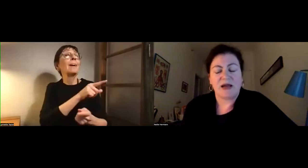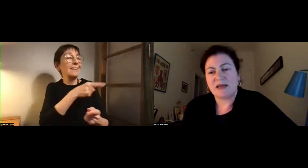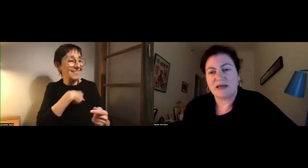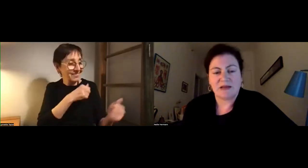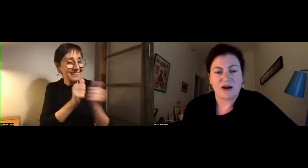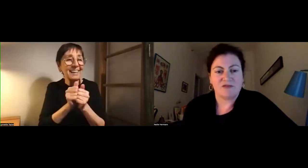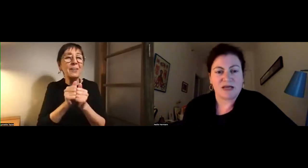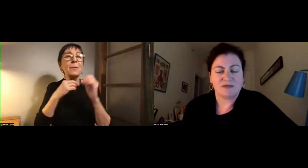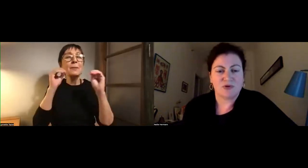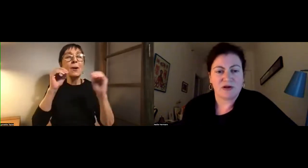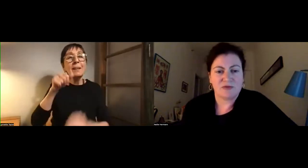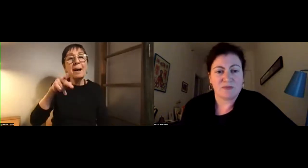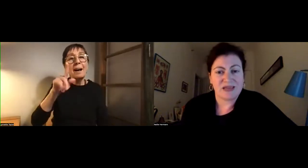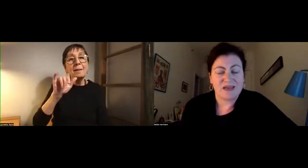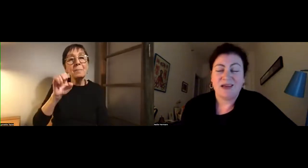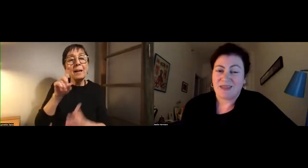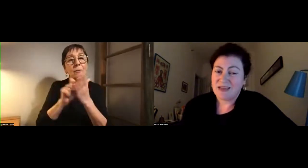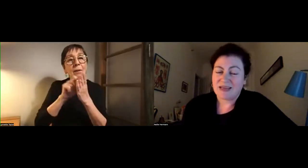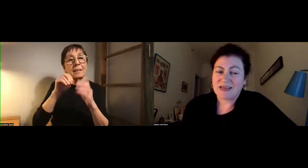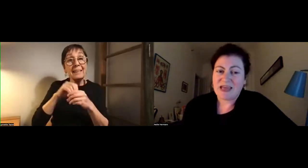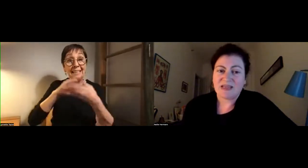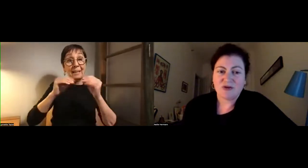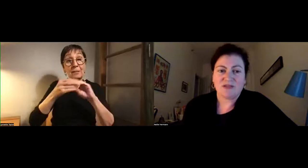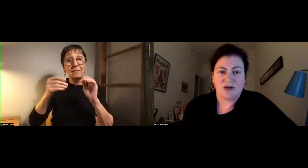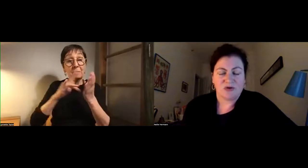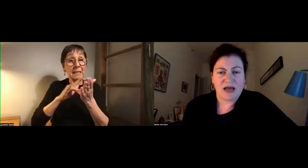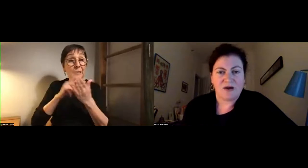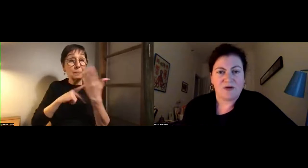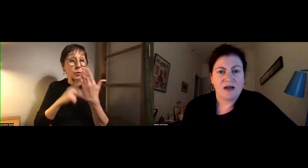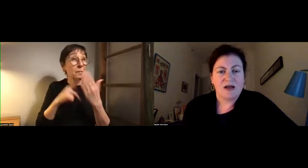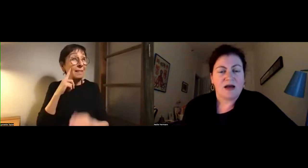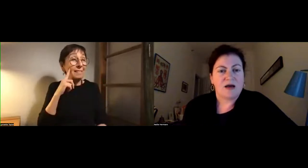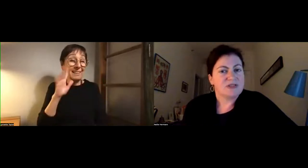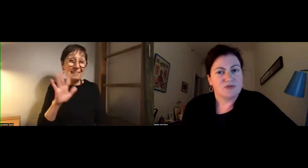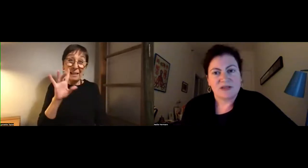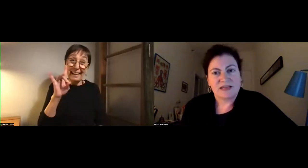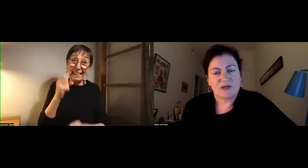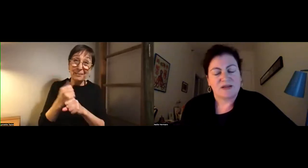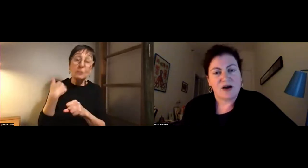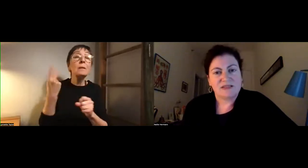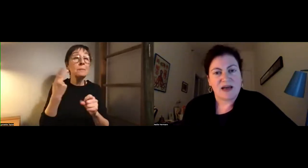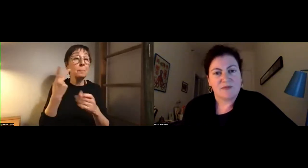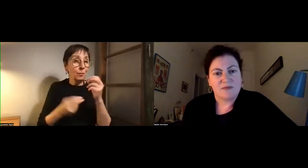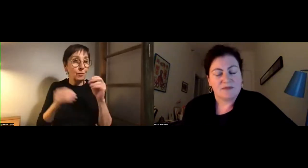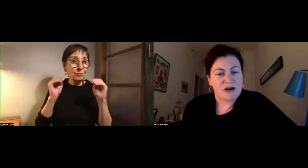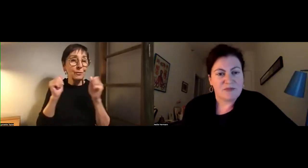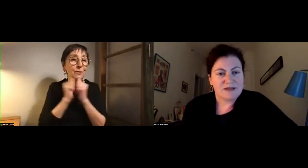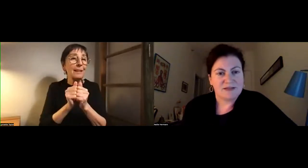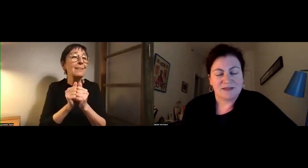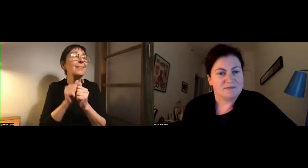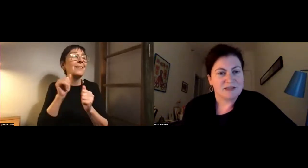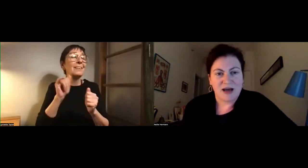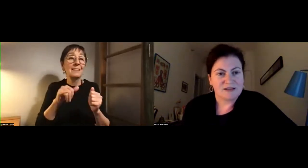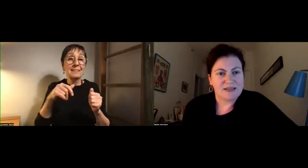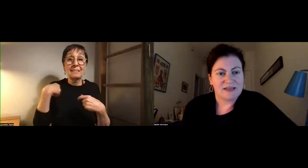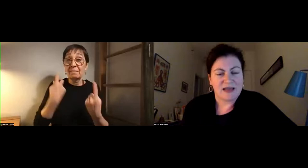applied writing in the narrative medicine program with me, I think like 8 years ago now. So really has been a long time narrative